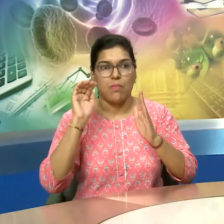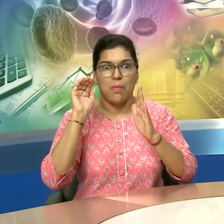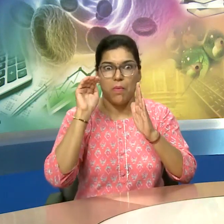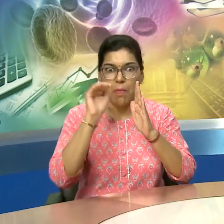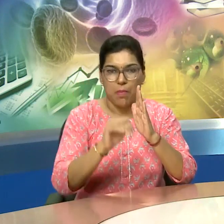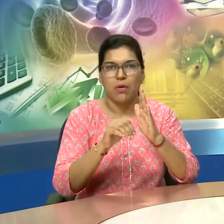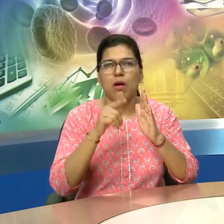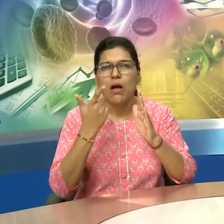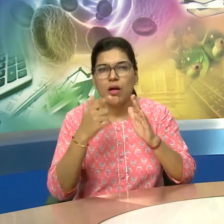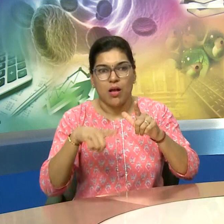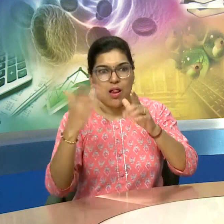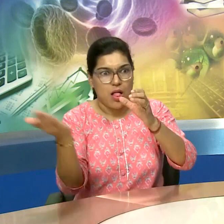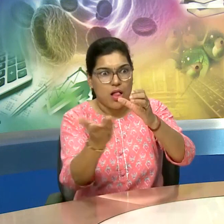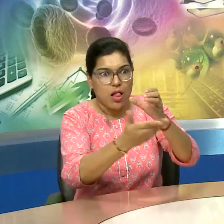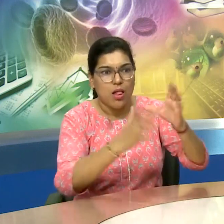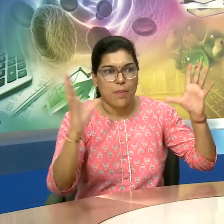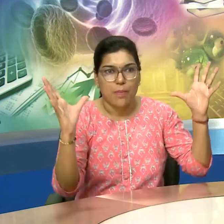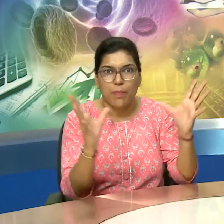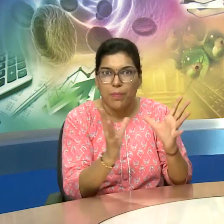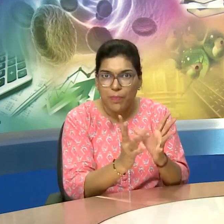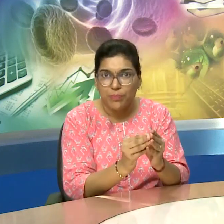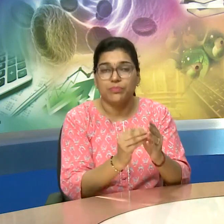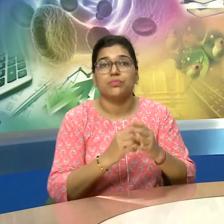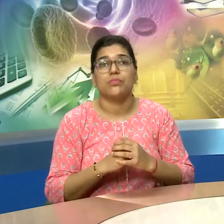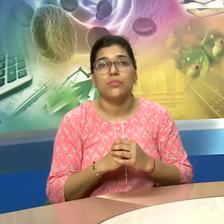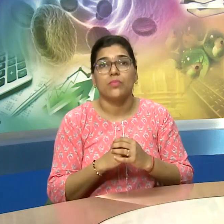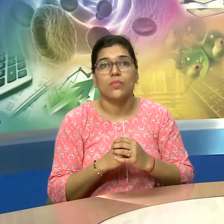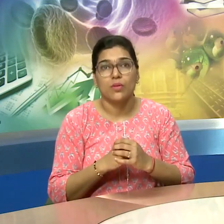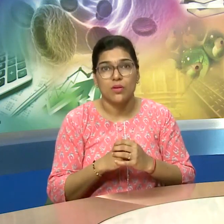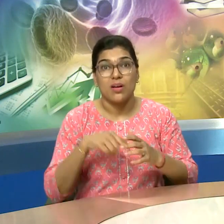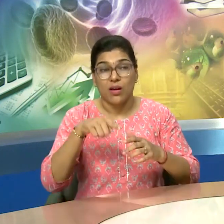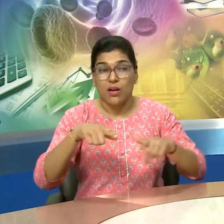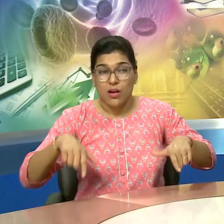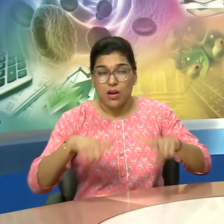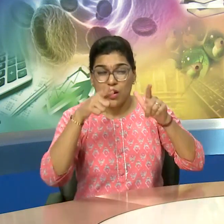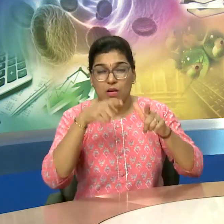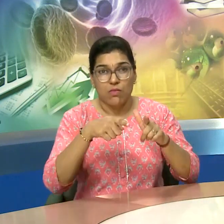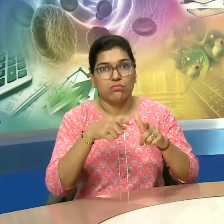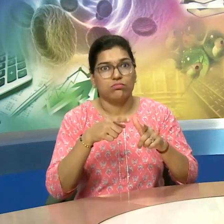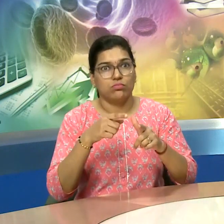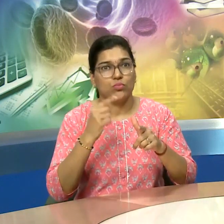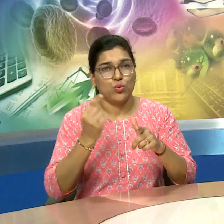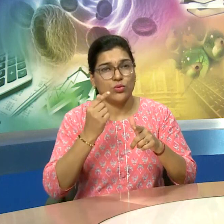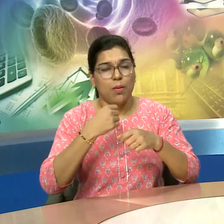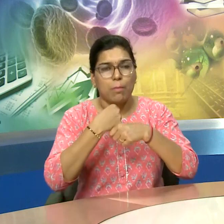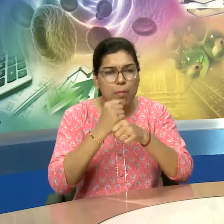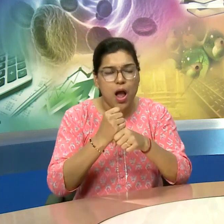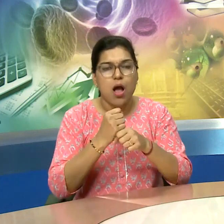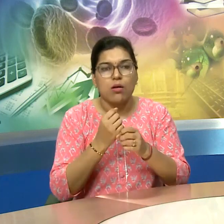And the act of cutting trees, which is deforestation, it automatically removes